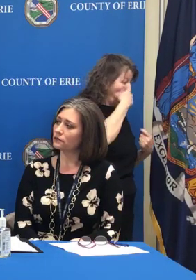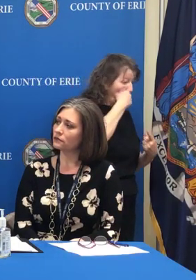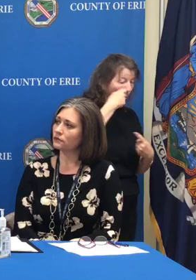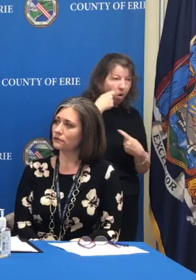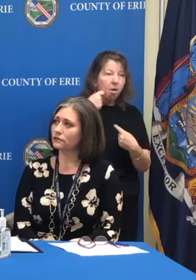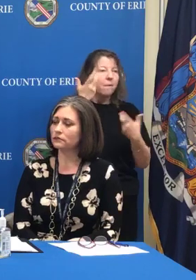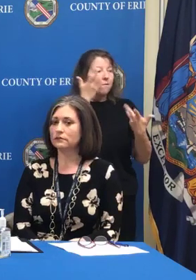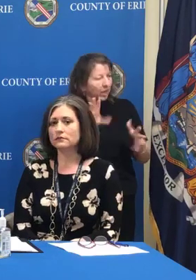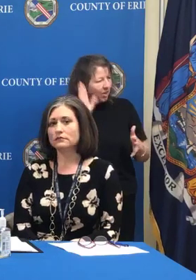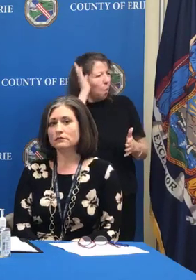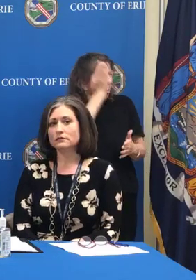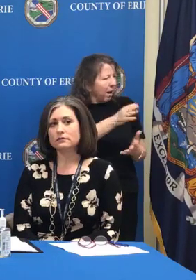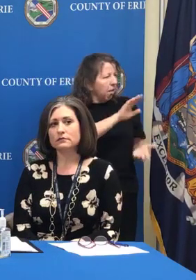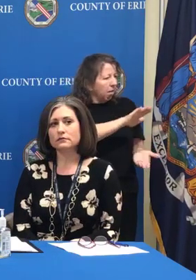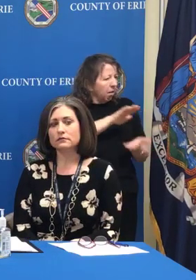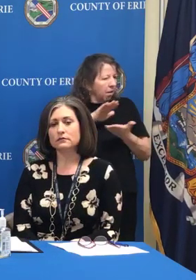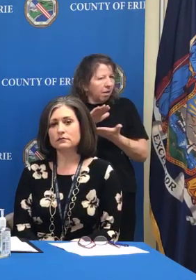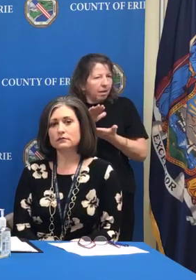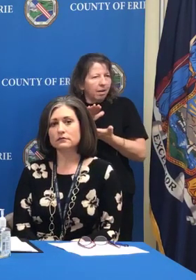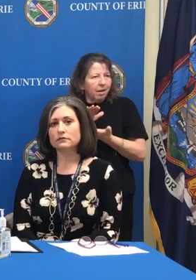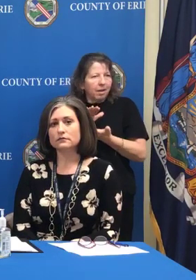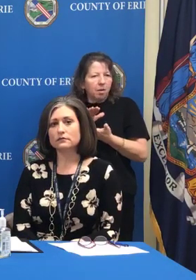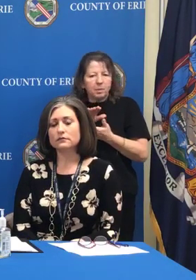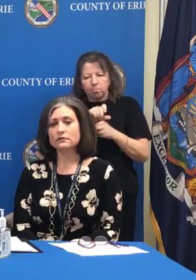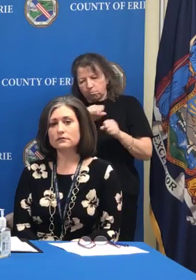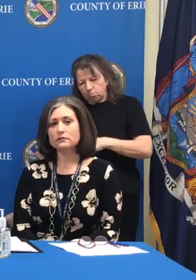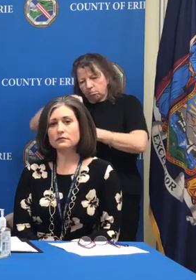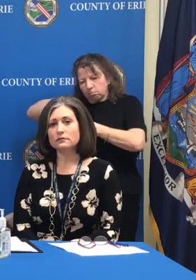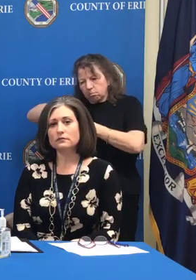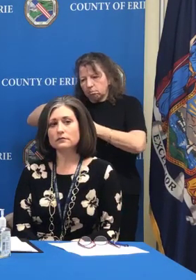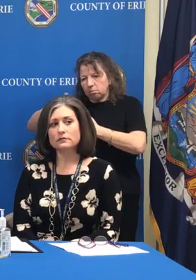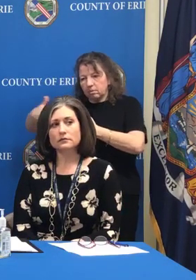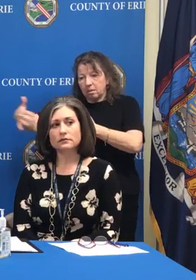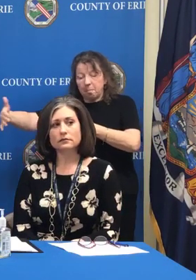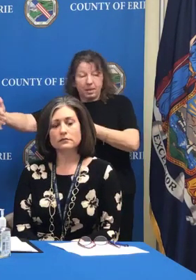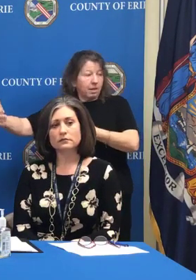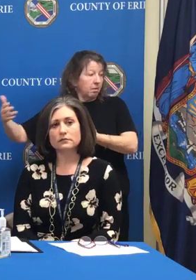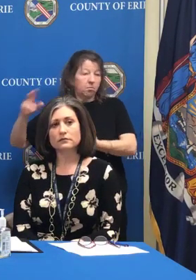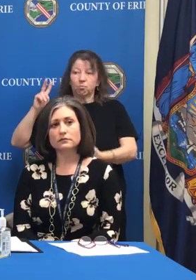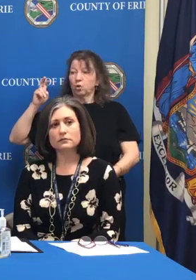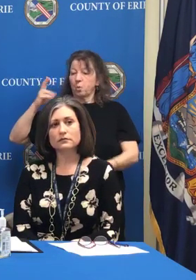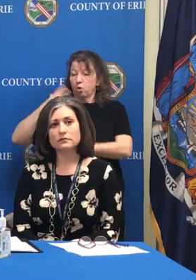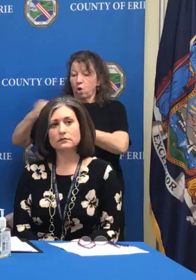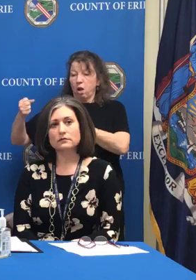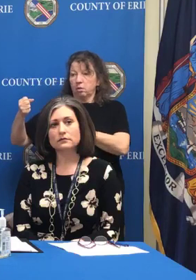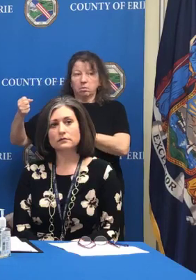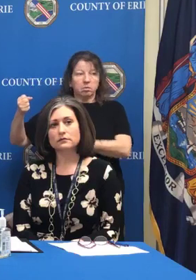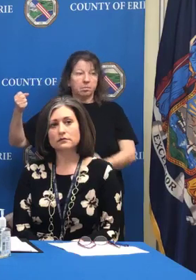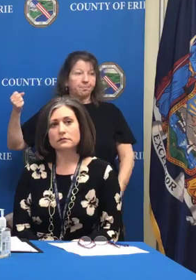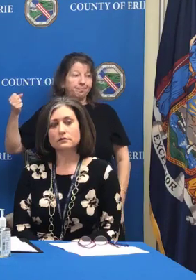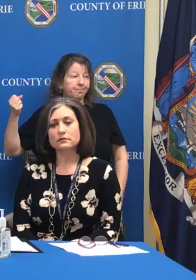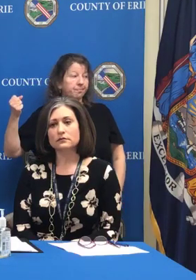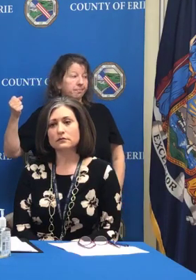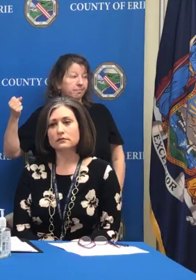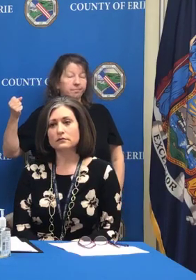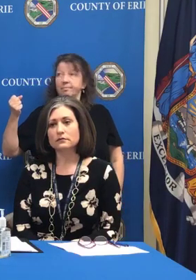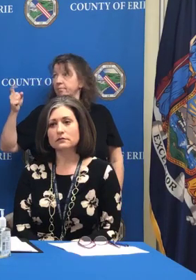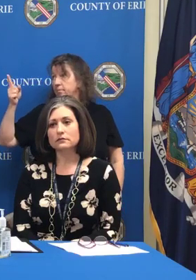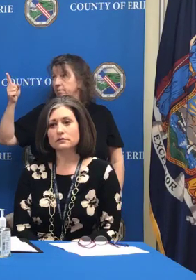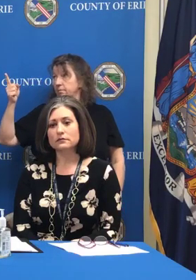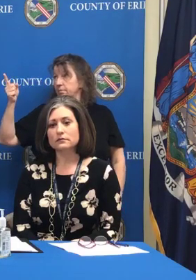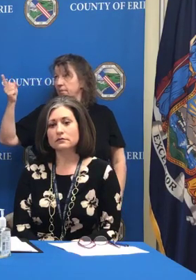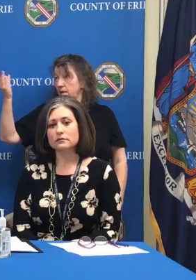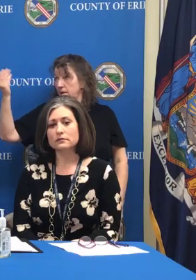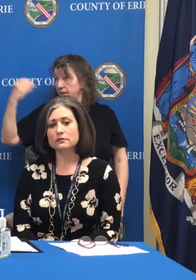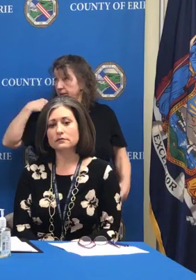on those because we think we can get through the remainder of those, but then we're done until such time as we acquire more testing reagents and